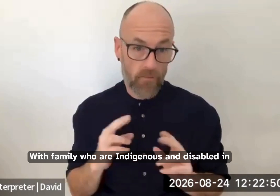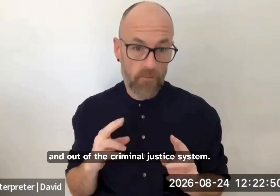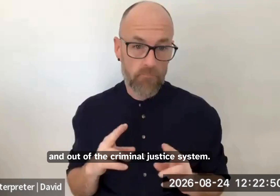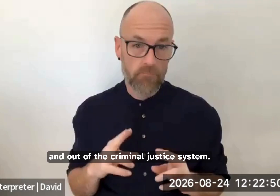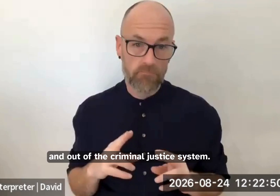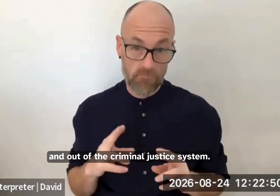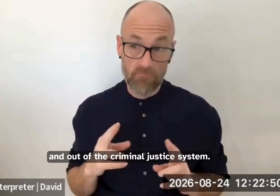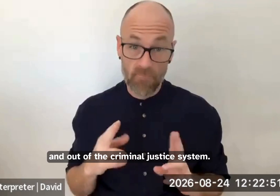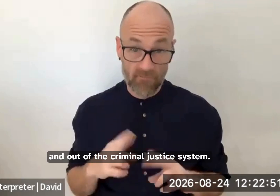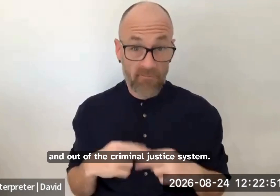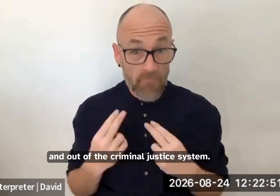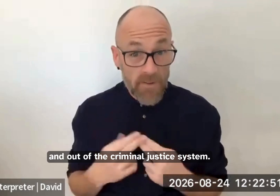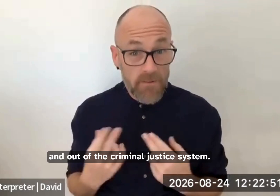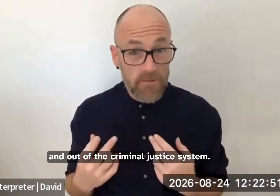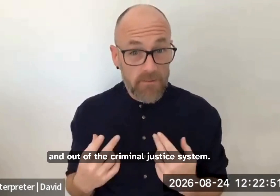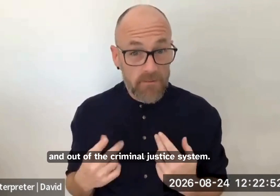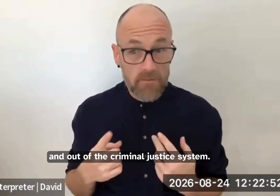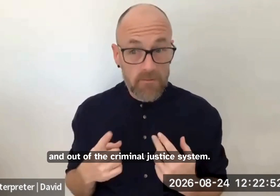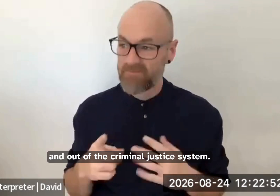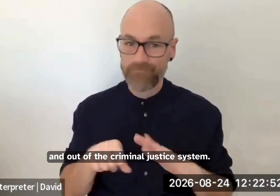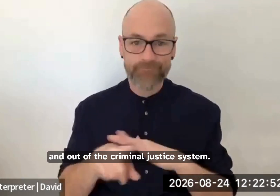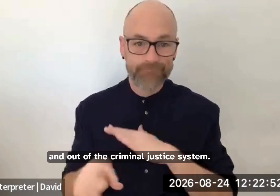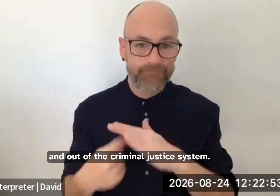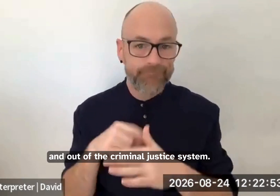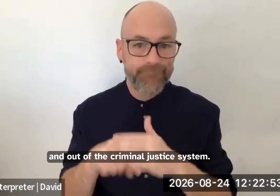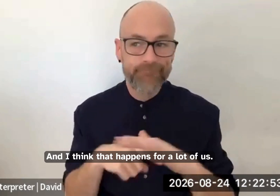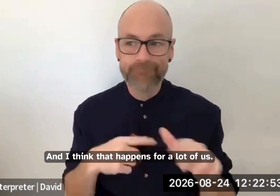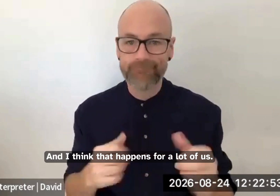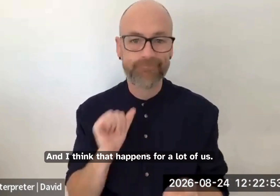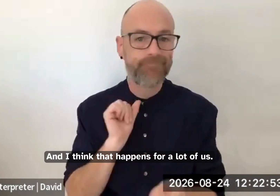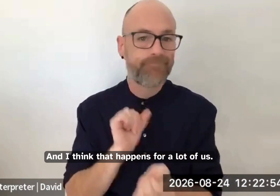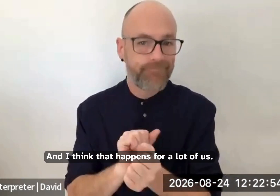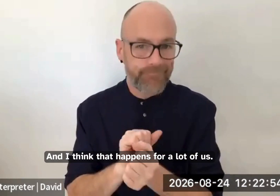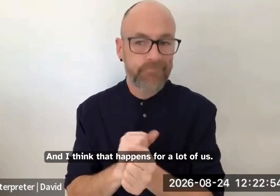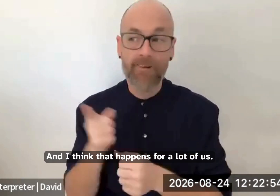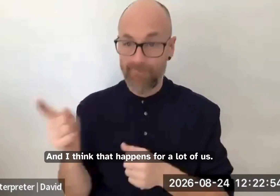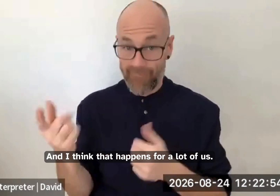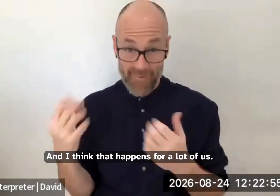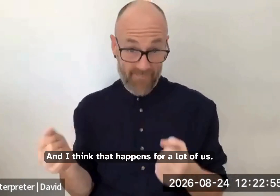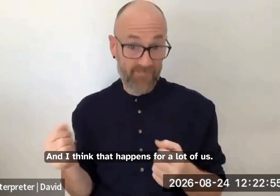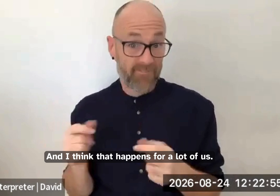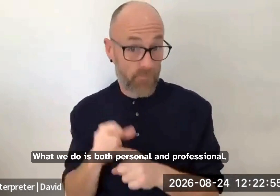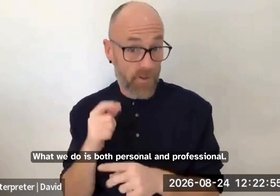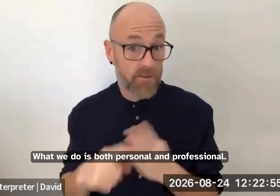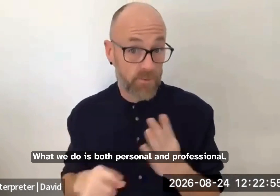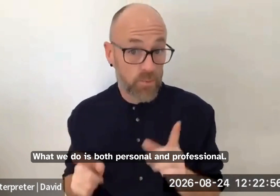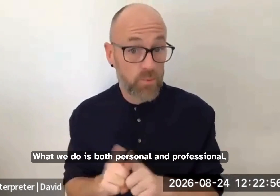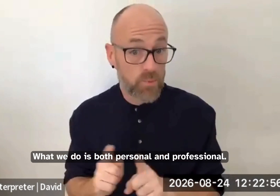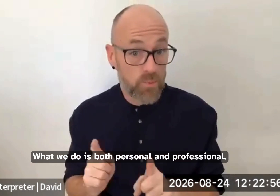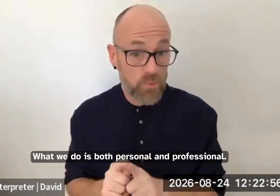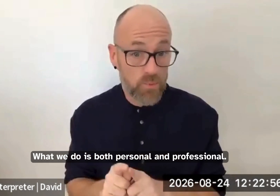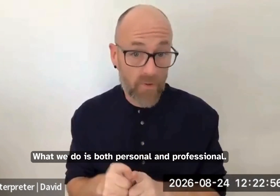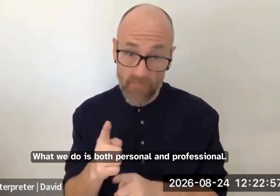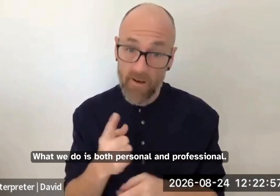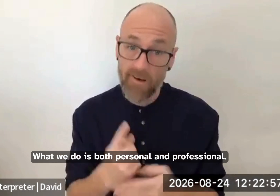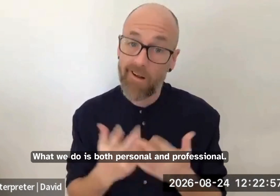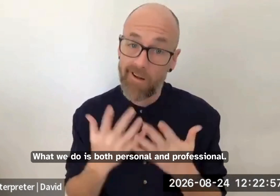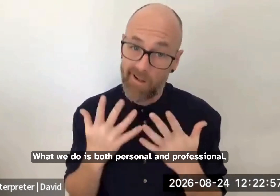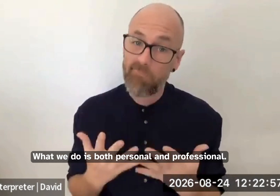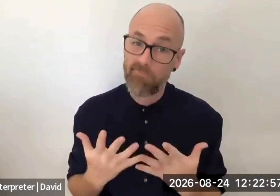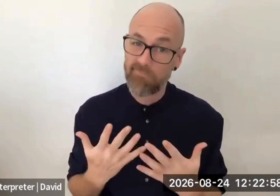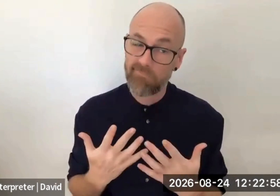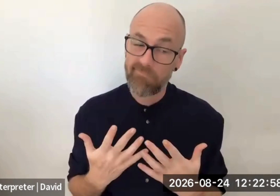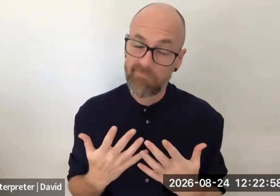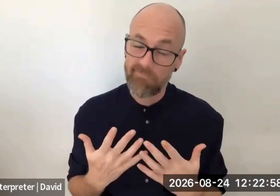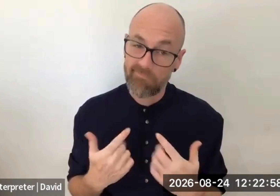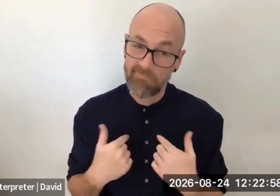disabled in and out of the criminal justice system. And I think that happens for a lot of us. What we do is both personal and